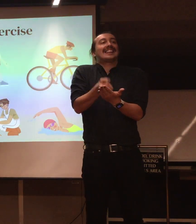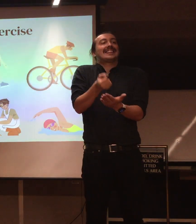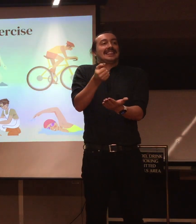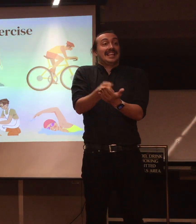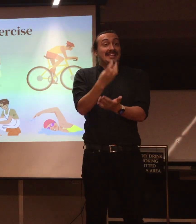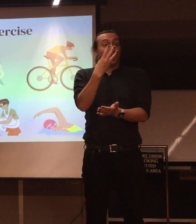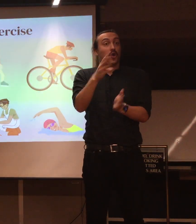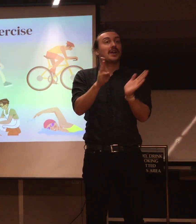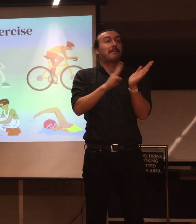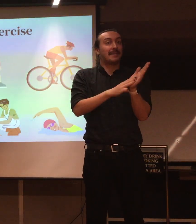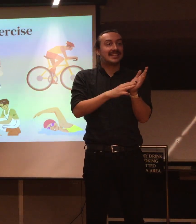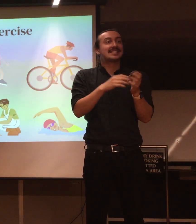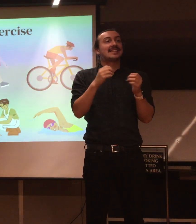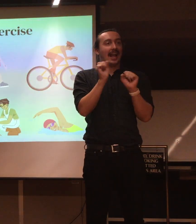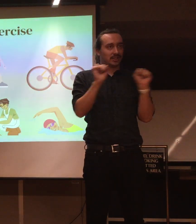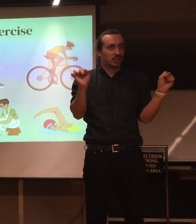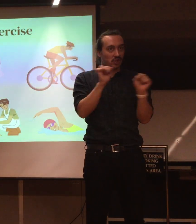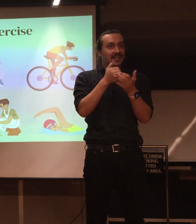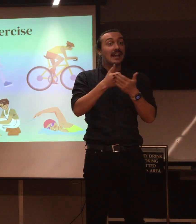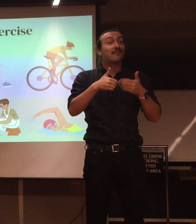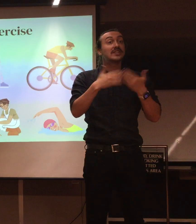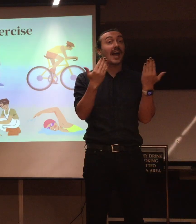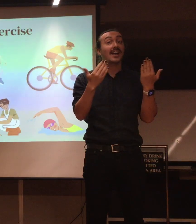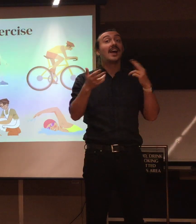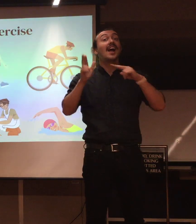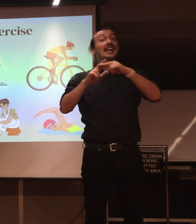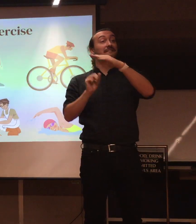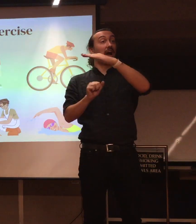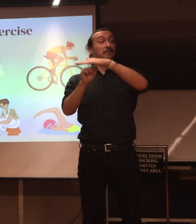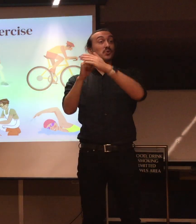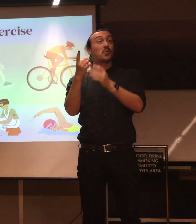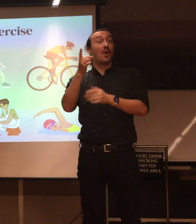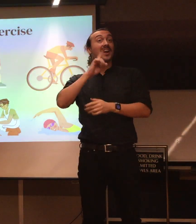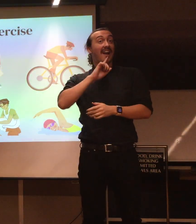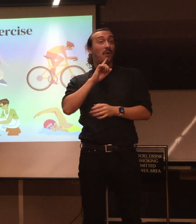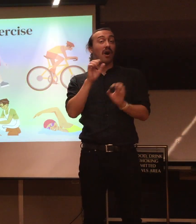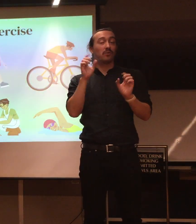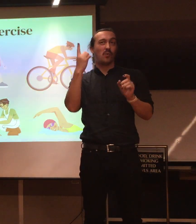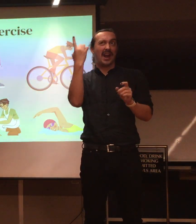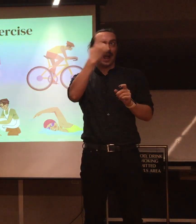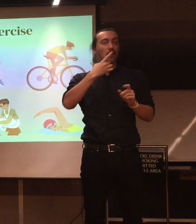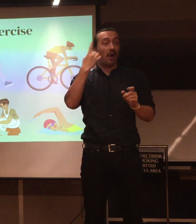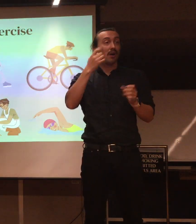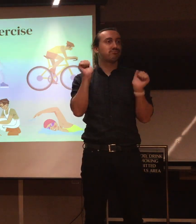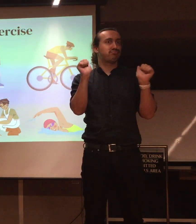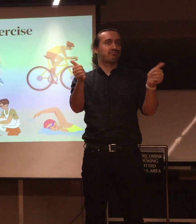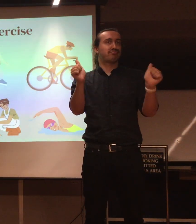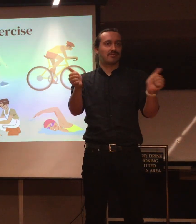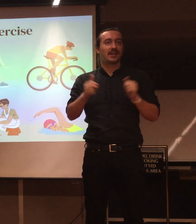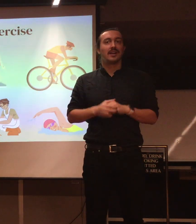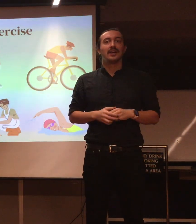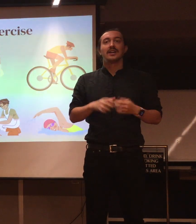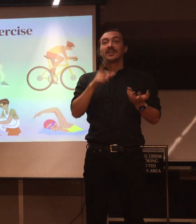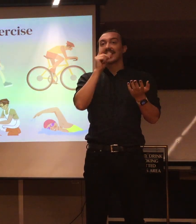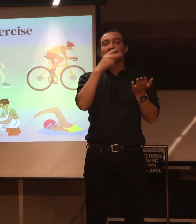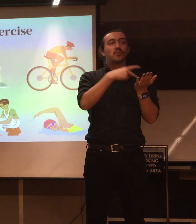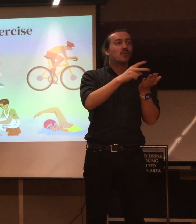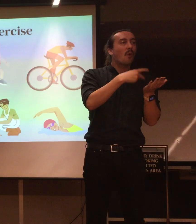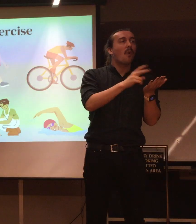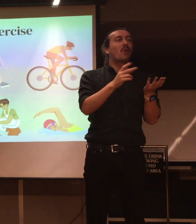is fantastic. So we're looking at walking, you mentioned that already, swimming,